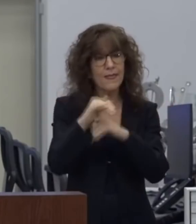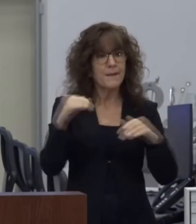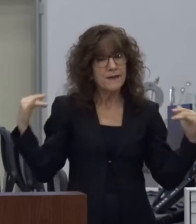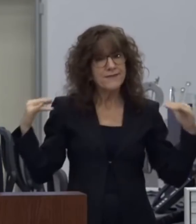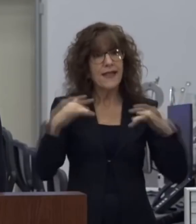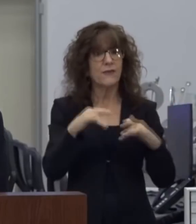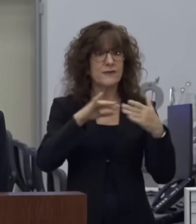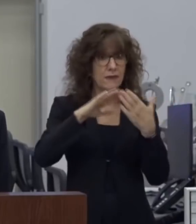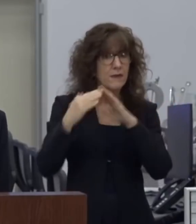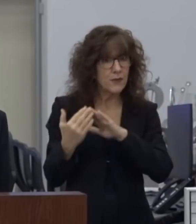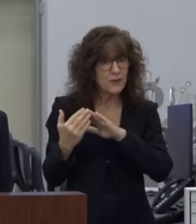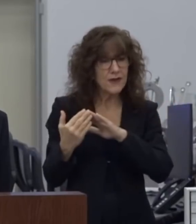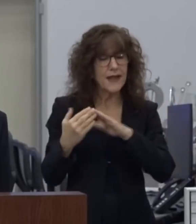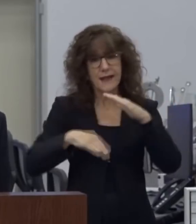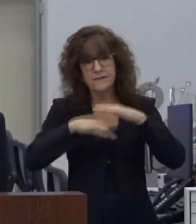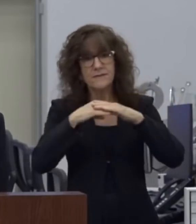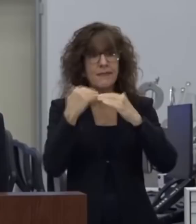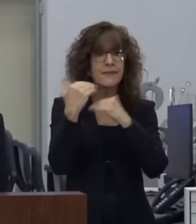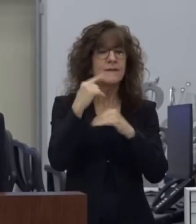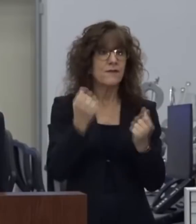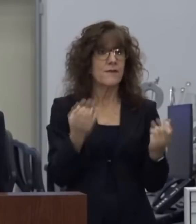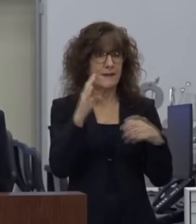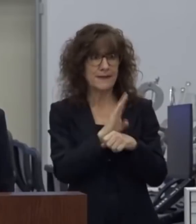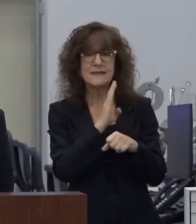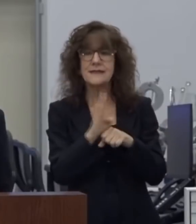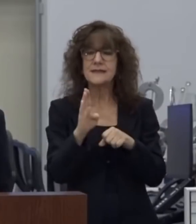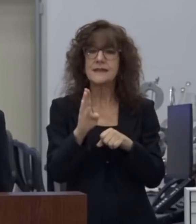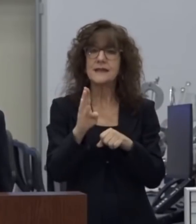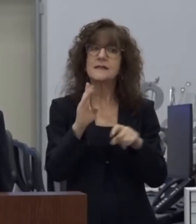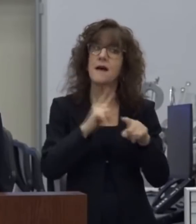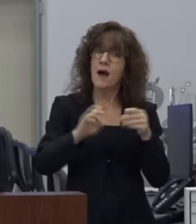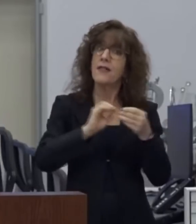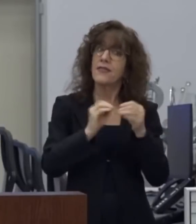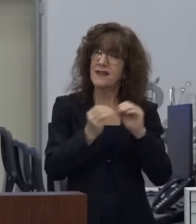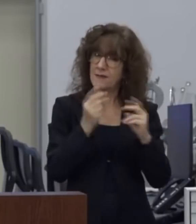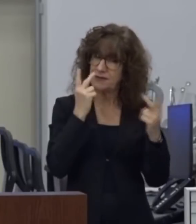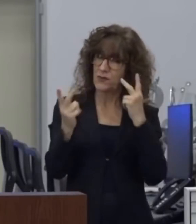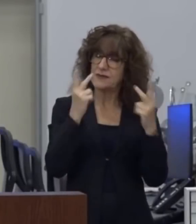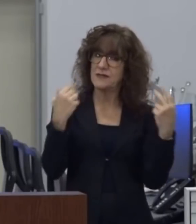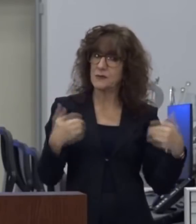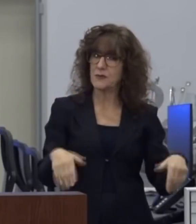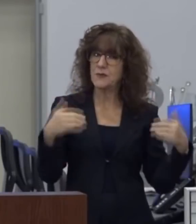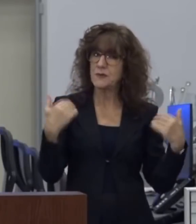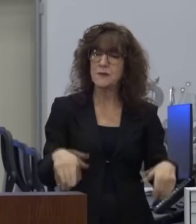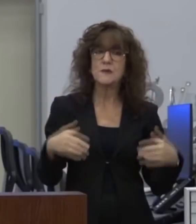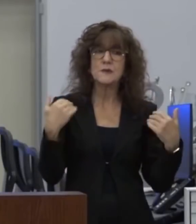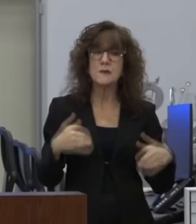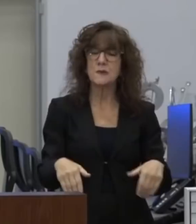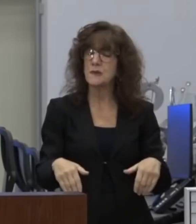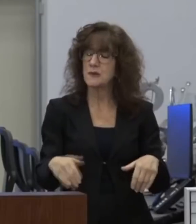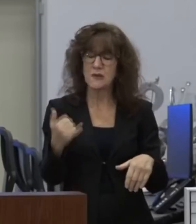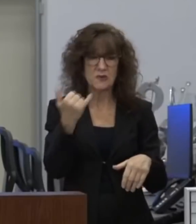our community and capacity limits for so many of our businesses. But the numbers that we are seeing tell us that we are headed in the